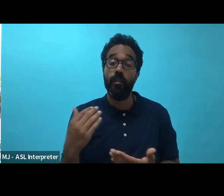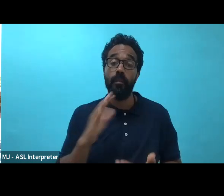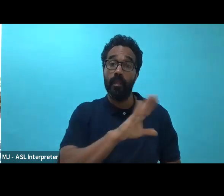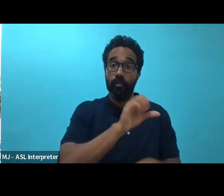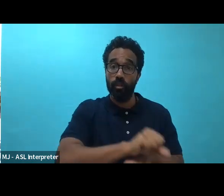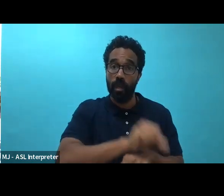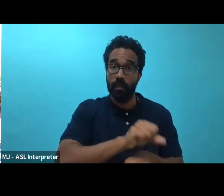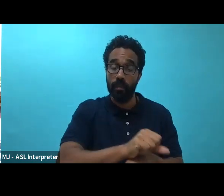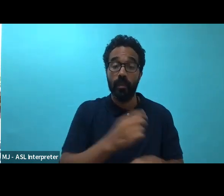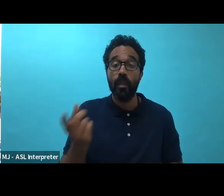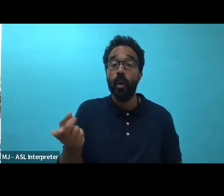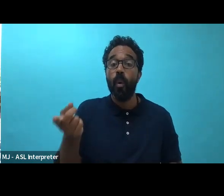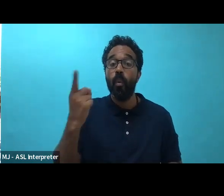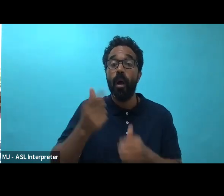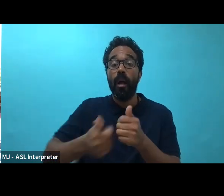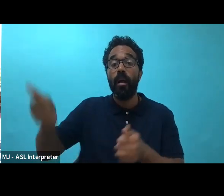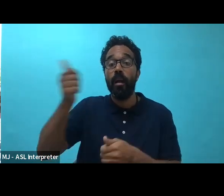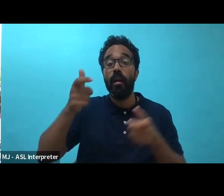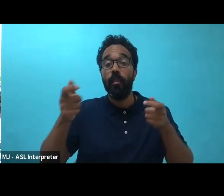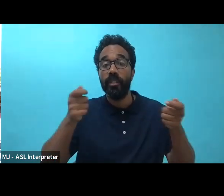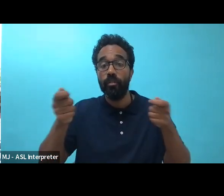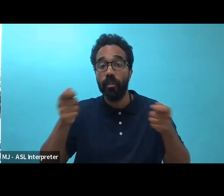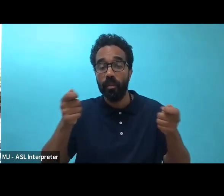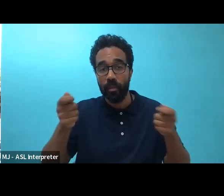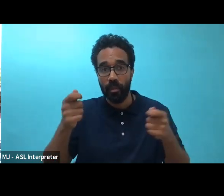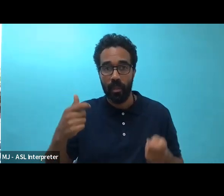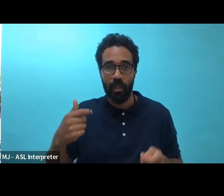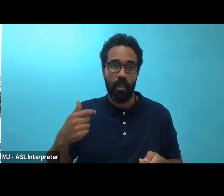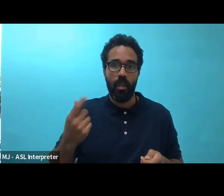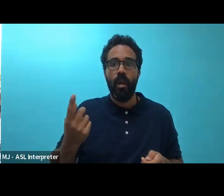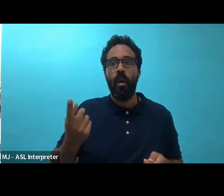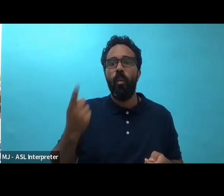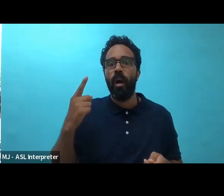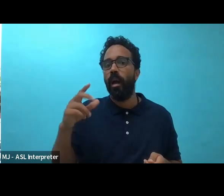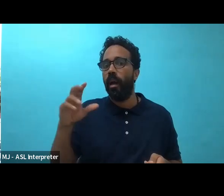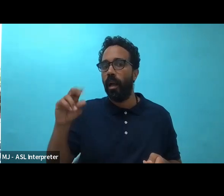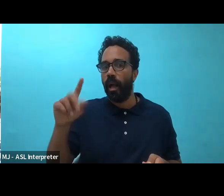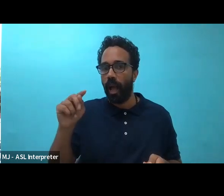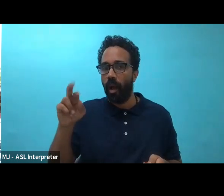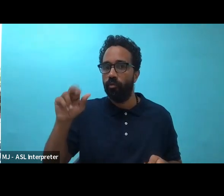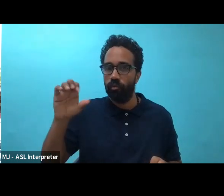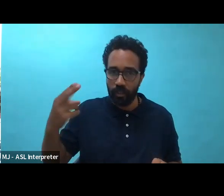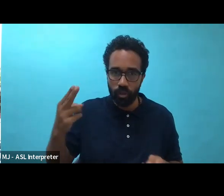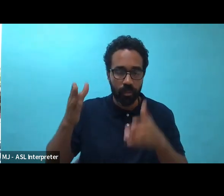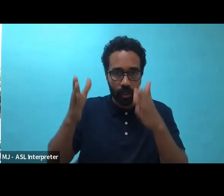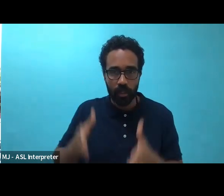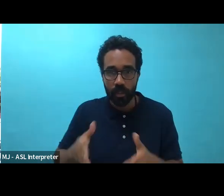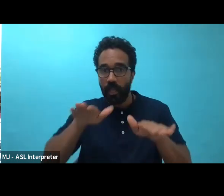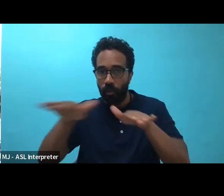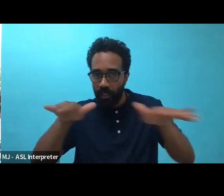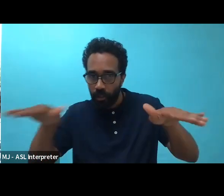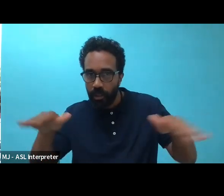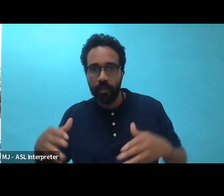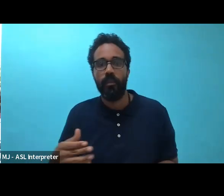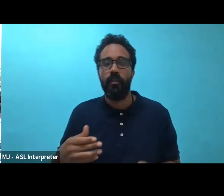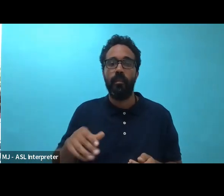manager, one runs our youth department, one's an outreach person, the other's a community organizer, but this is in their job description